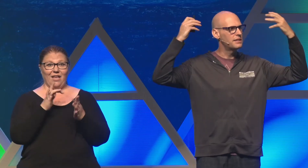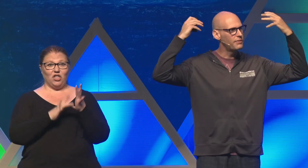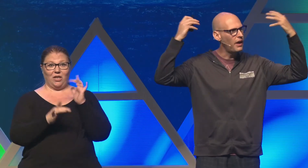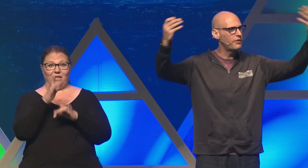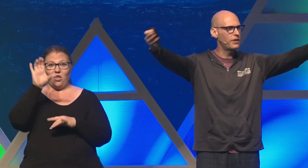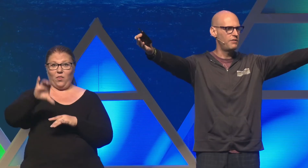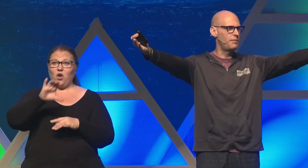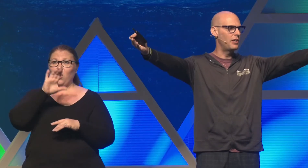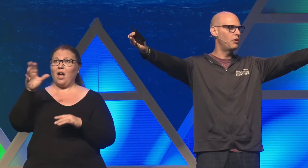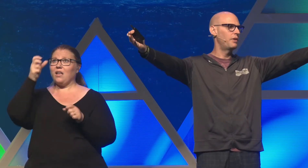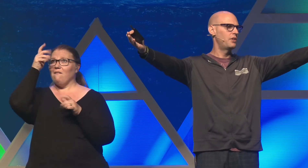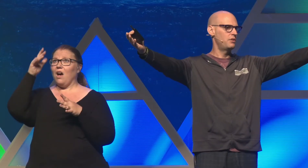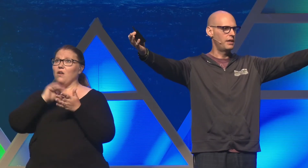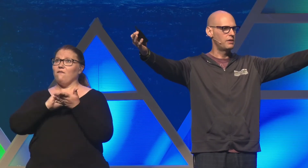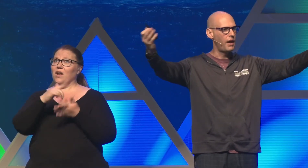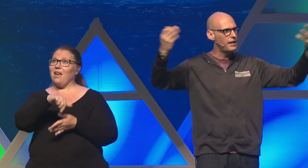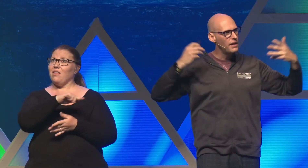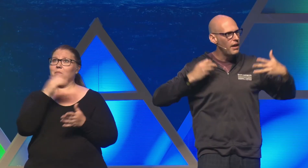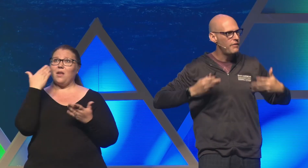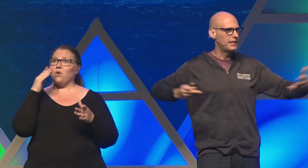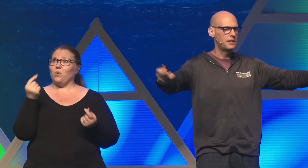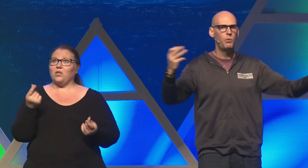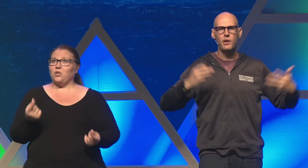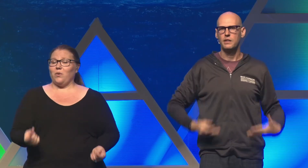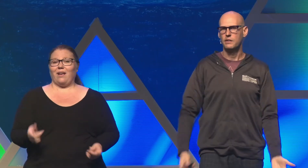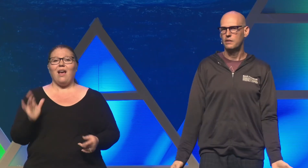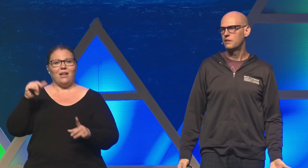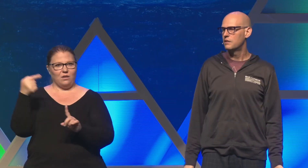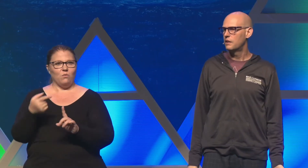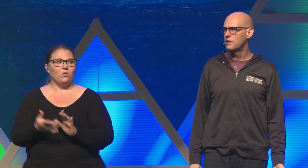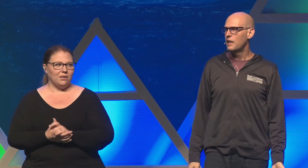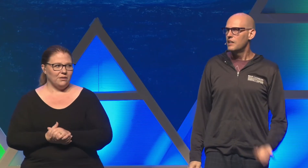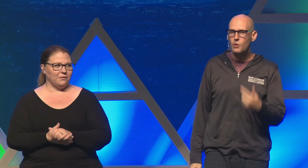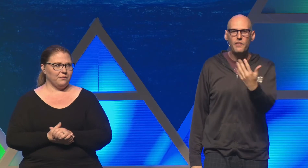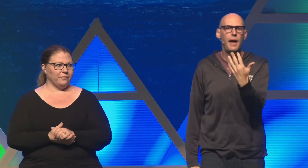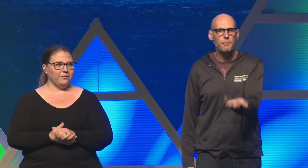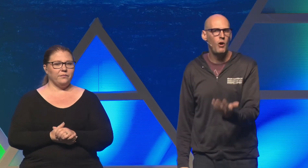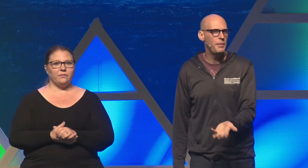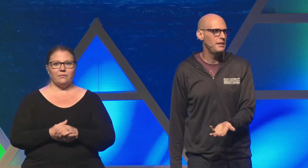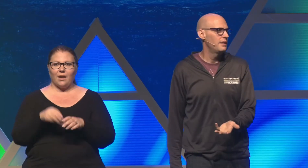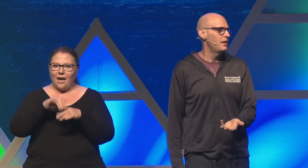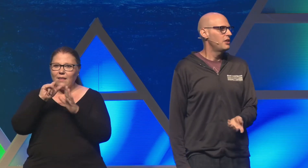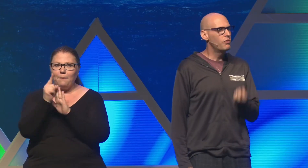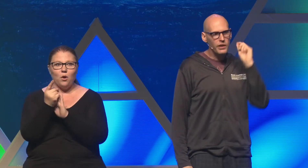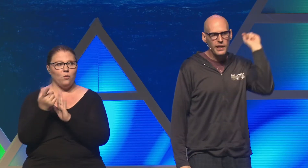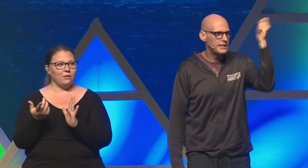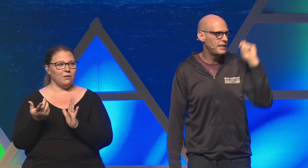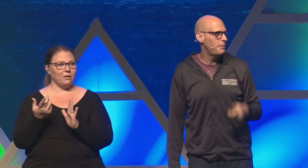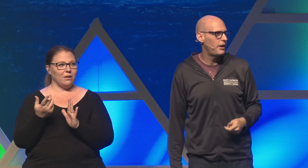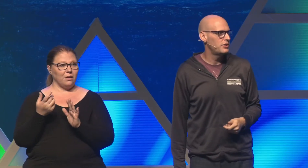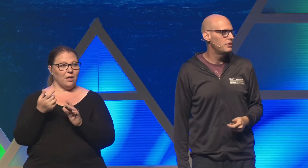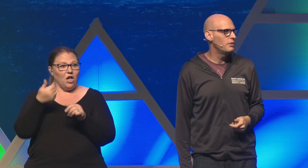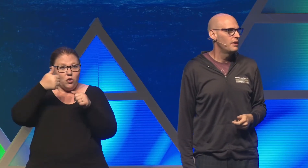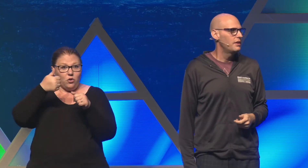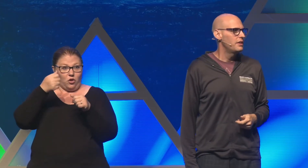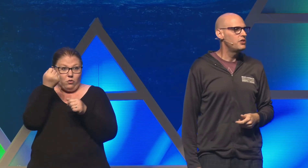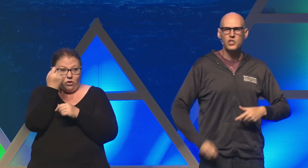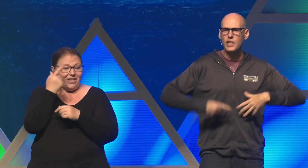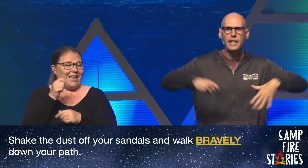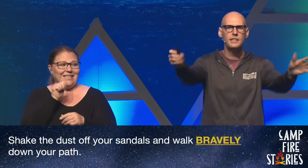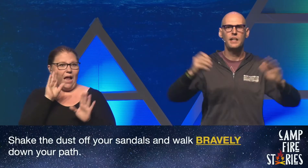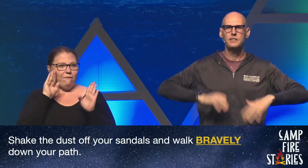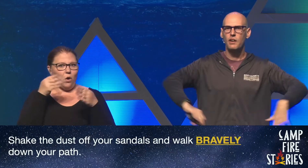this: Father, forgive them. They don't know what they're doing, right? That's the point. And so in that moment, you realize it's not about you.